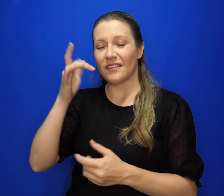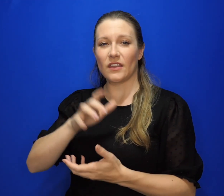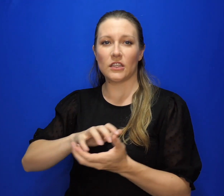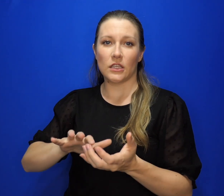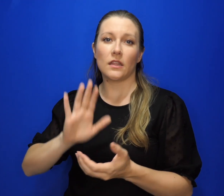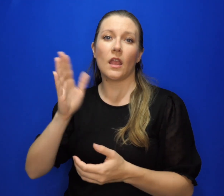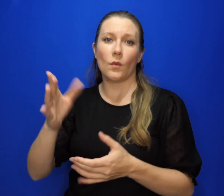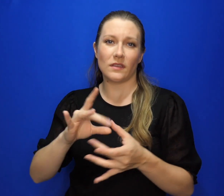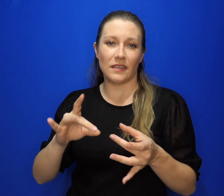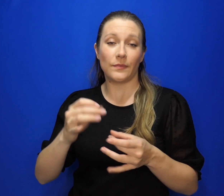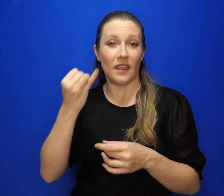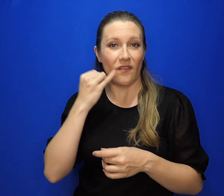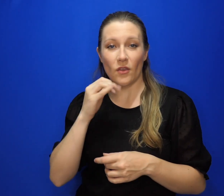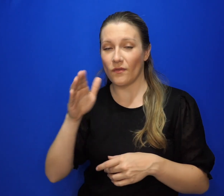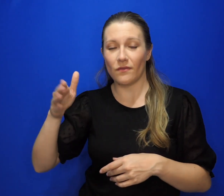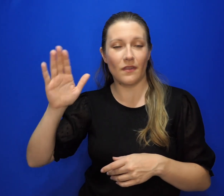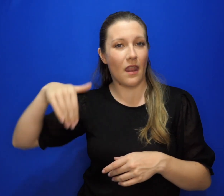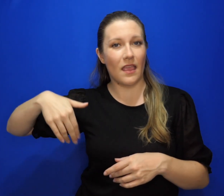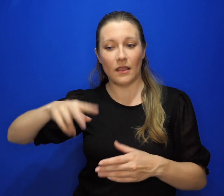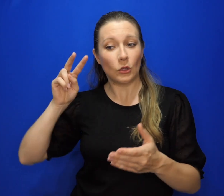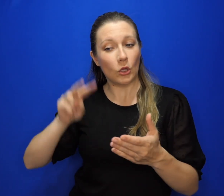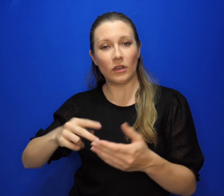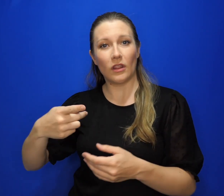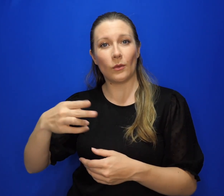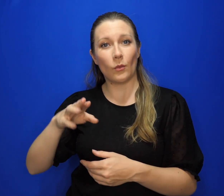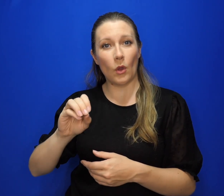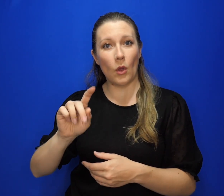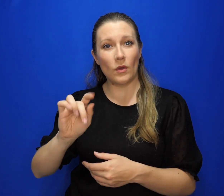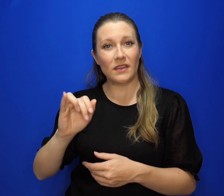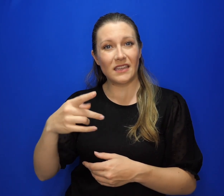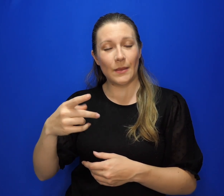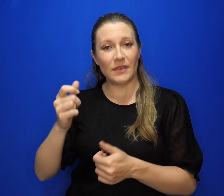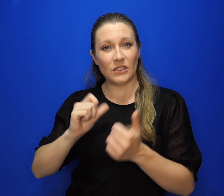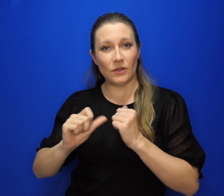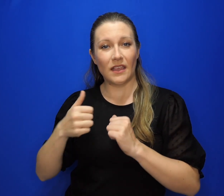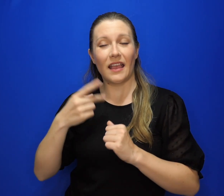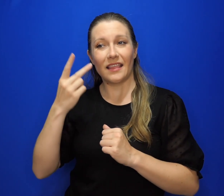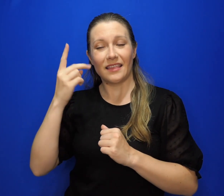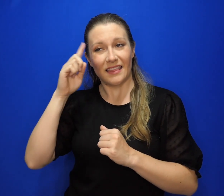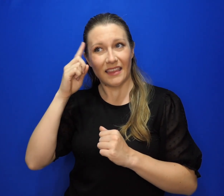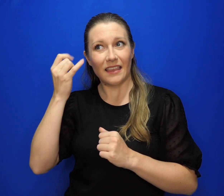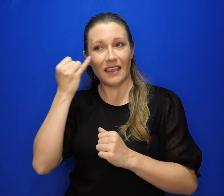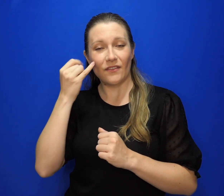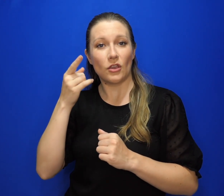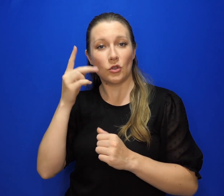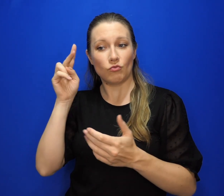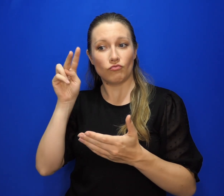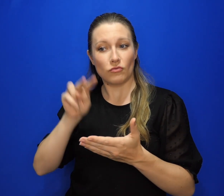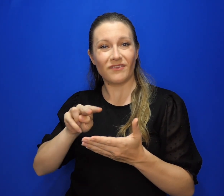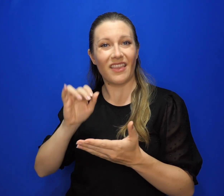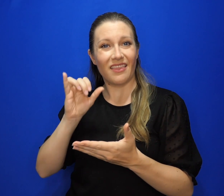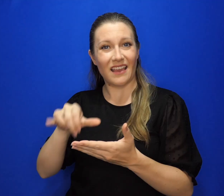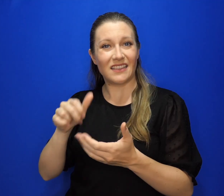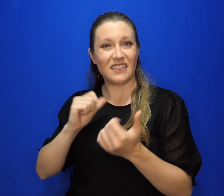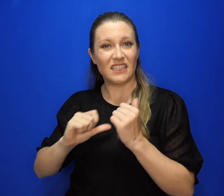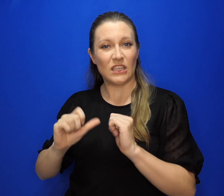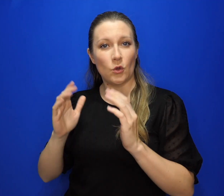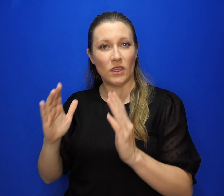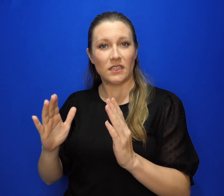haven't listened to the Pro Tip series, I think if you listen to the Pro Tip series, when this happened, you would just do what Jenny and I are saying